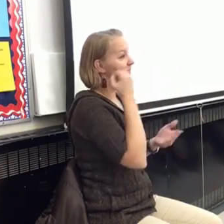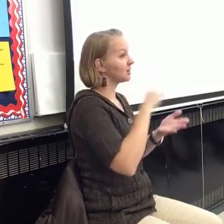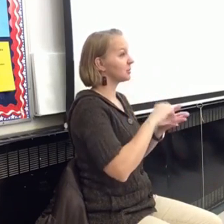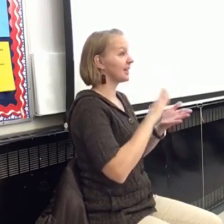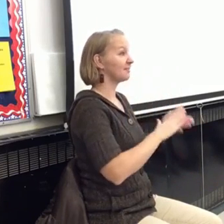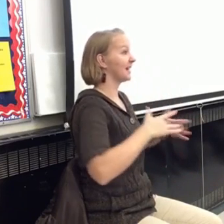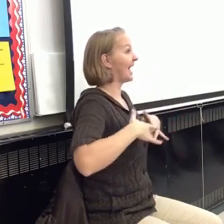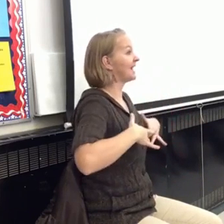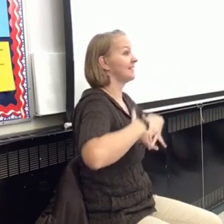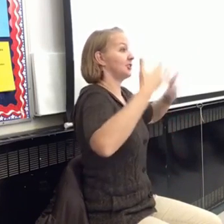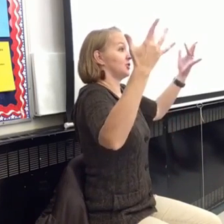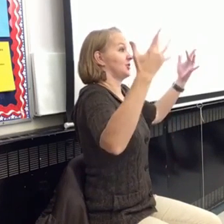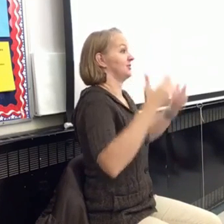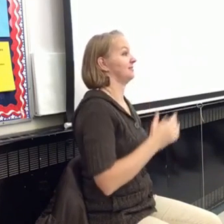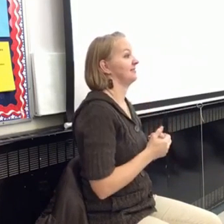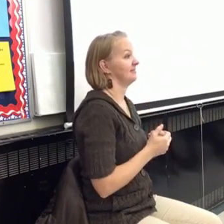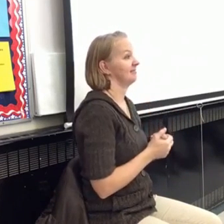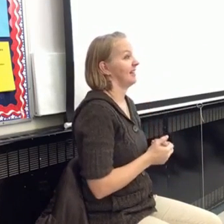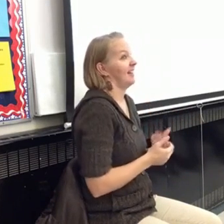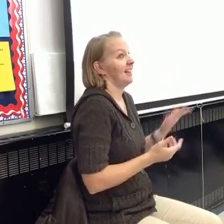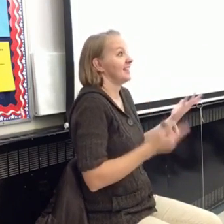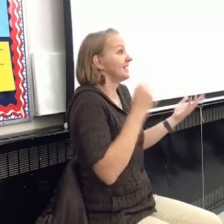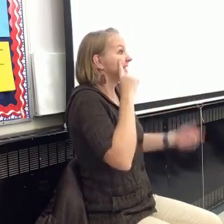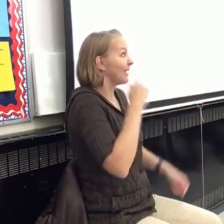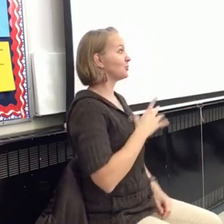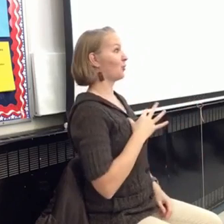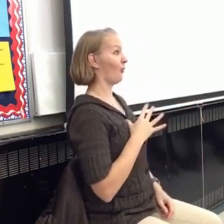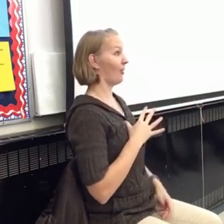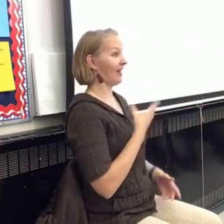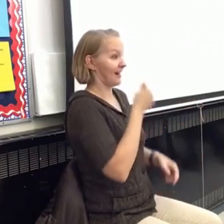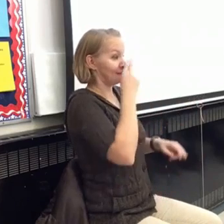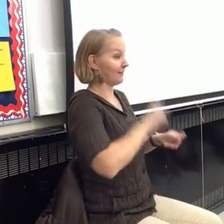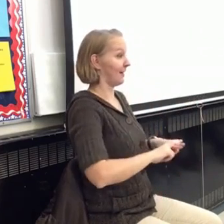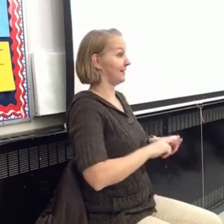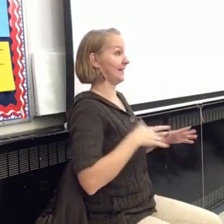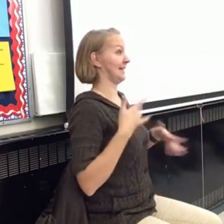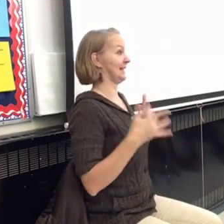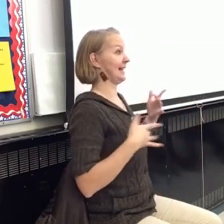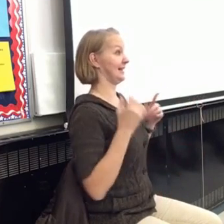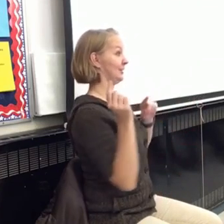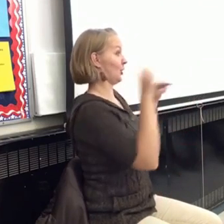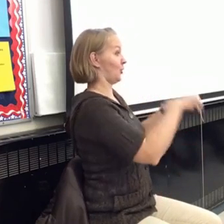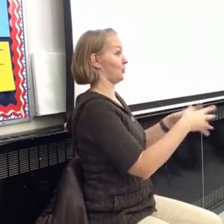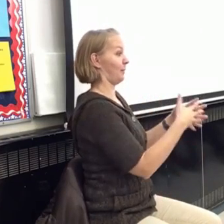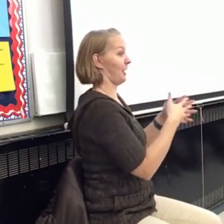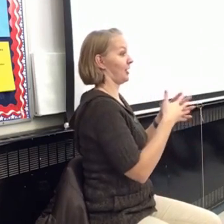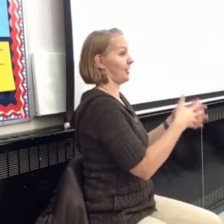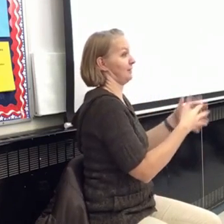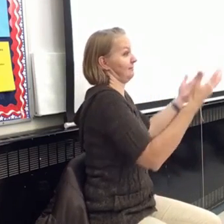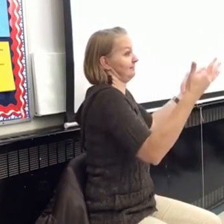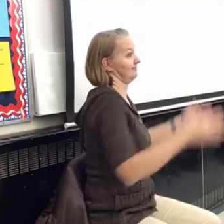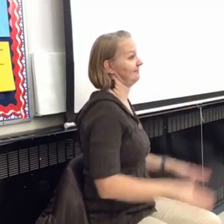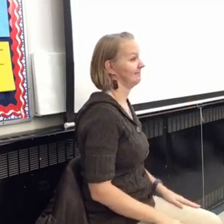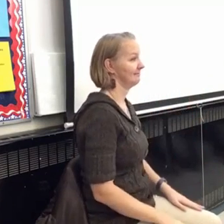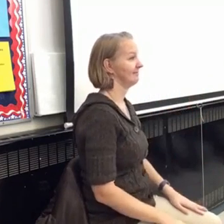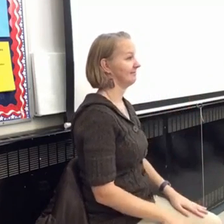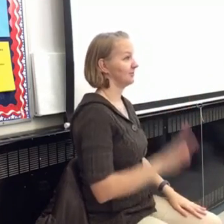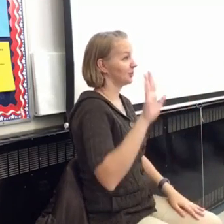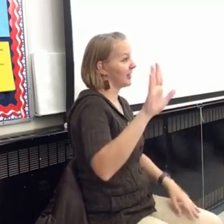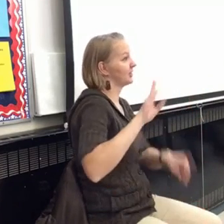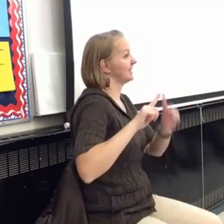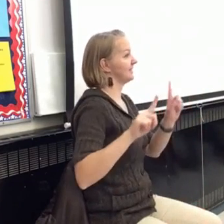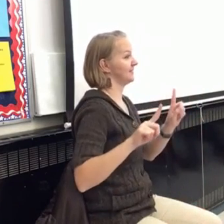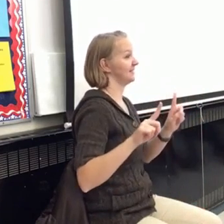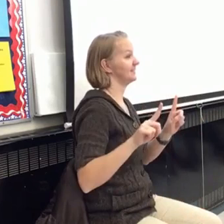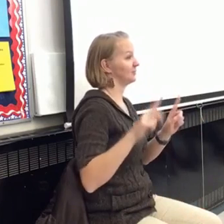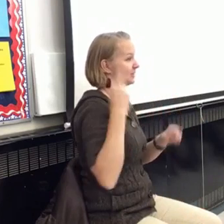adventure. A lot of them came because it sounded cool and fun and exciting to be able to come over to the United States.